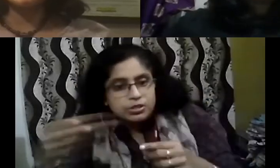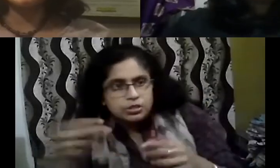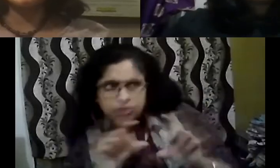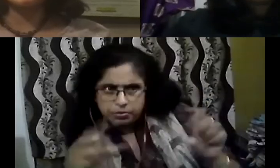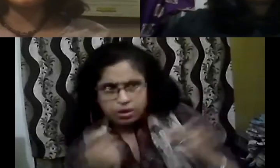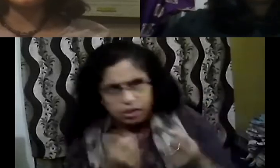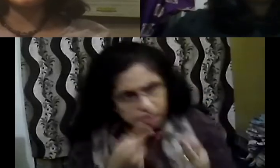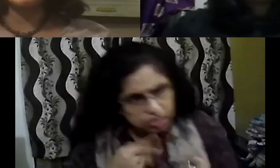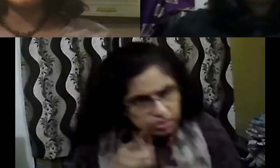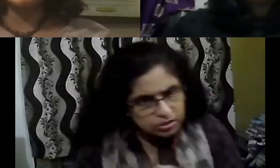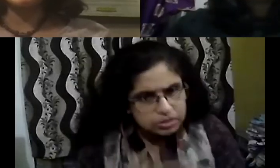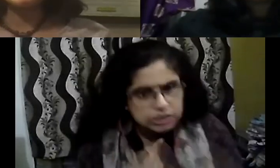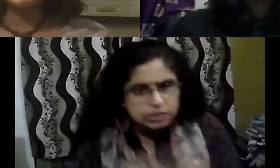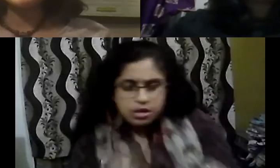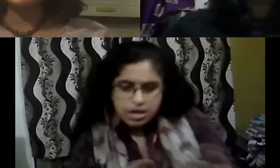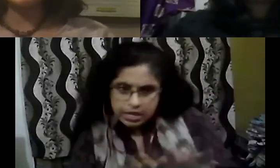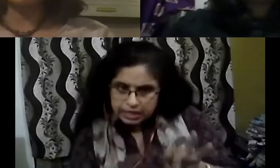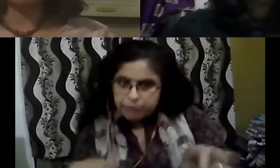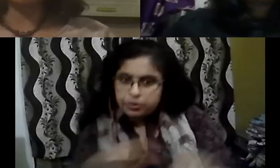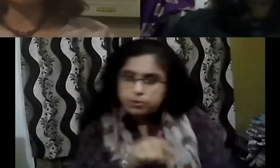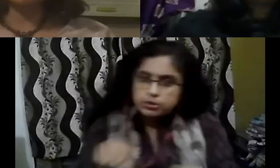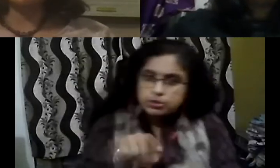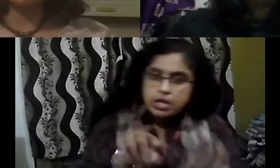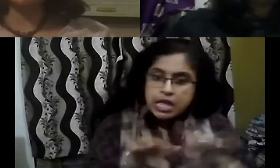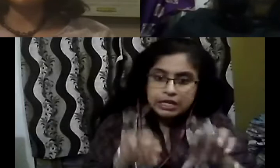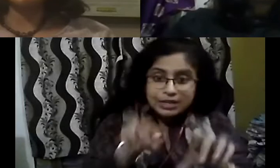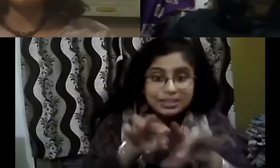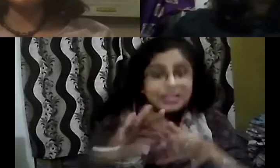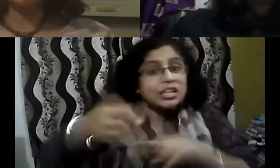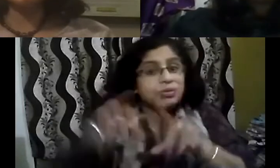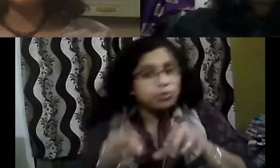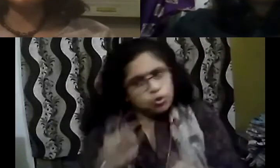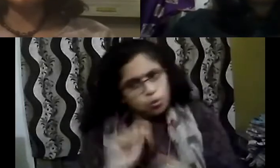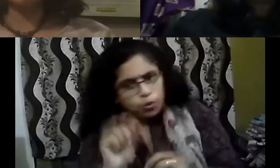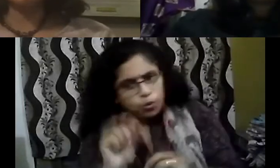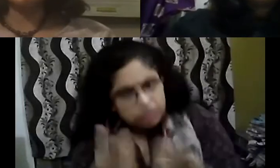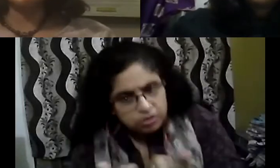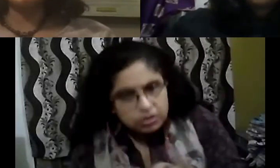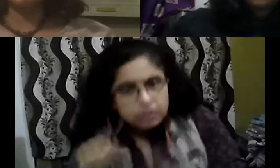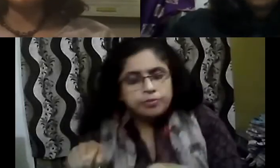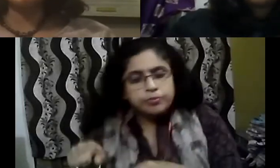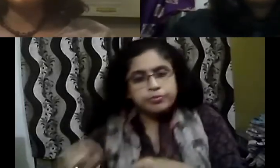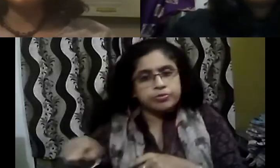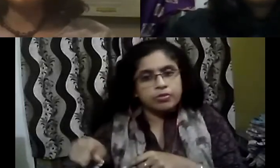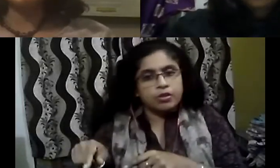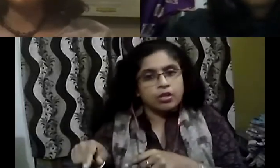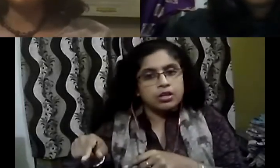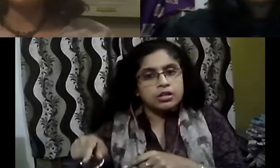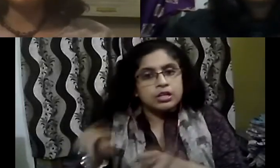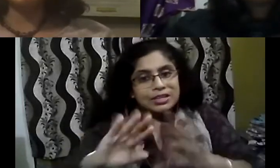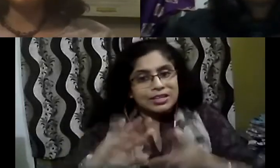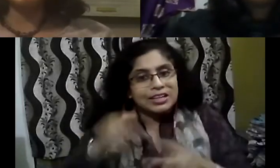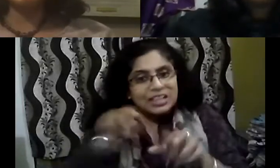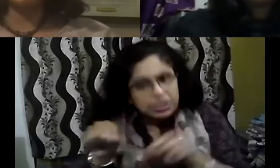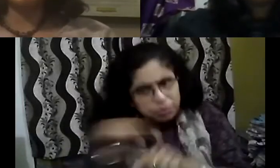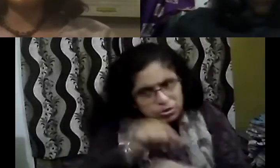have to verify keyboard navigation is working properly or not. They have to verify whether keyboard trap is